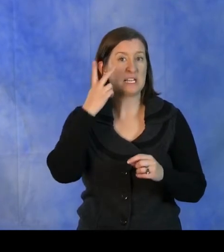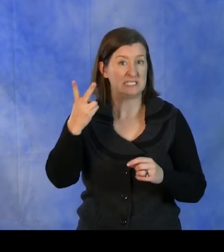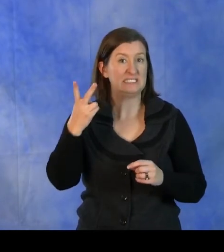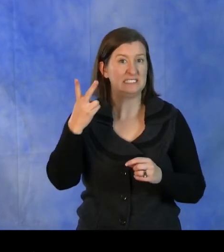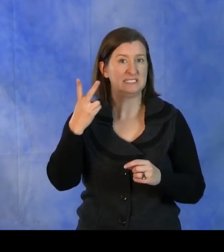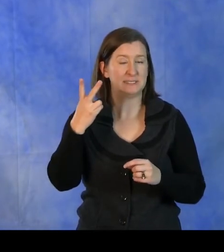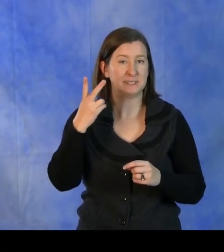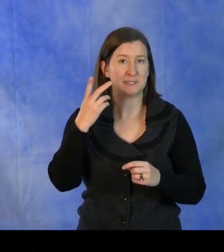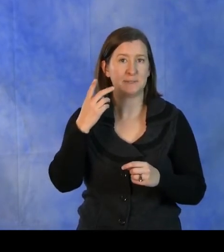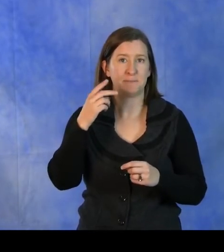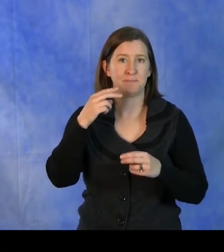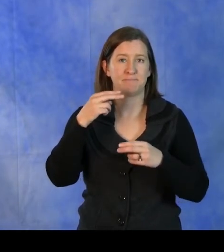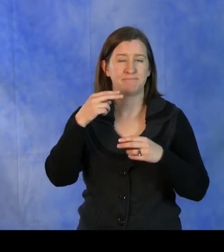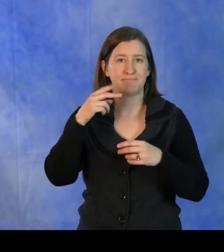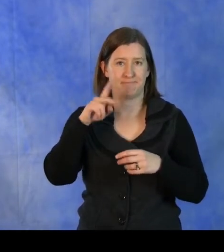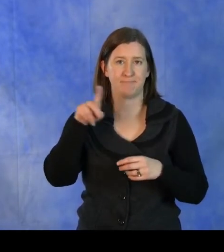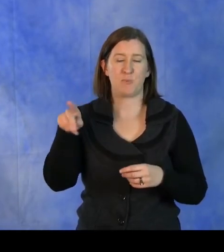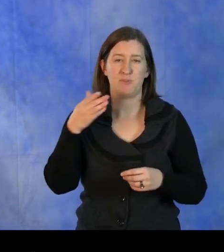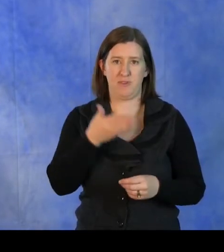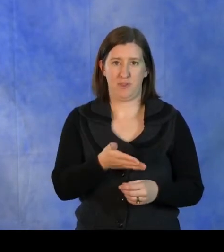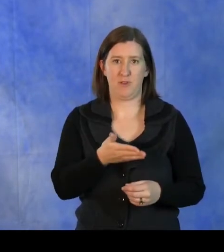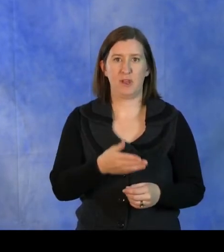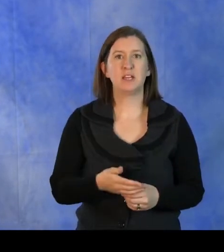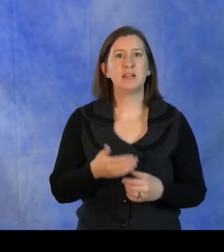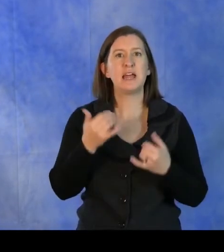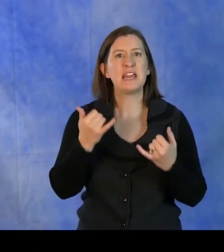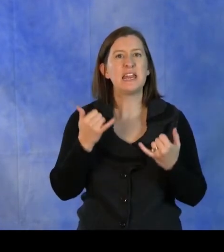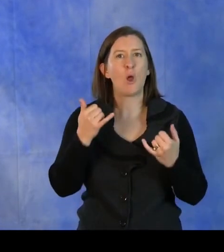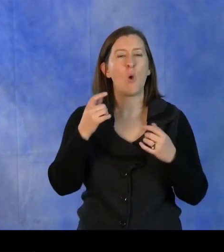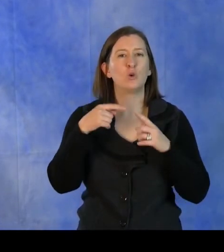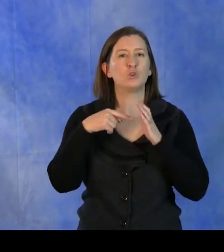site and you will see that information there.